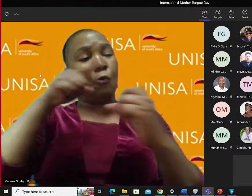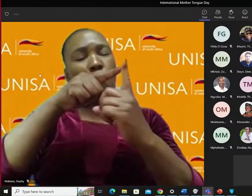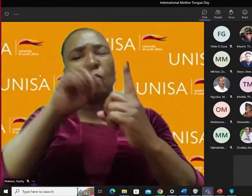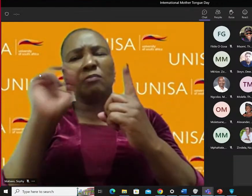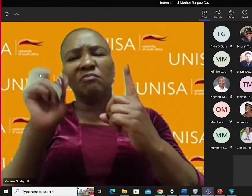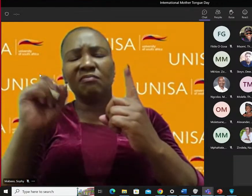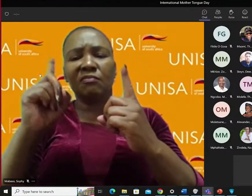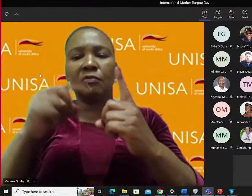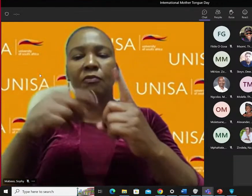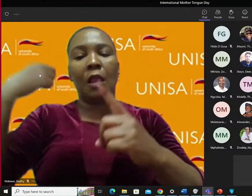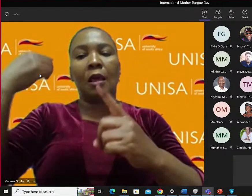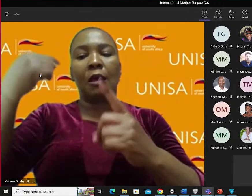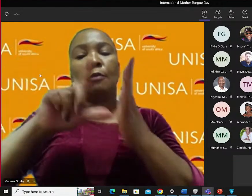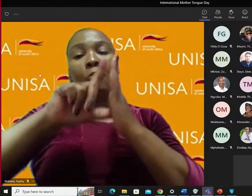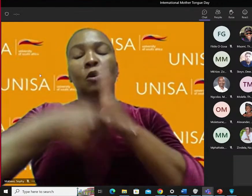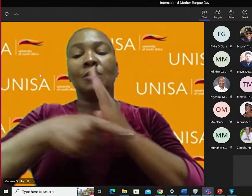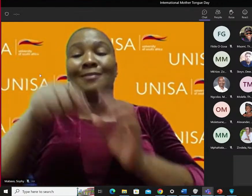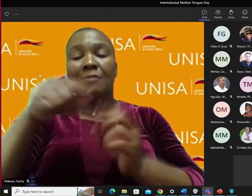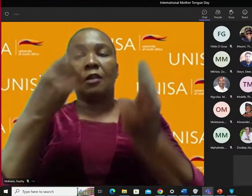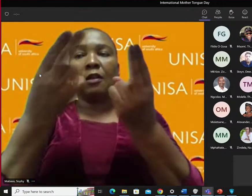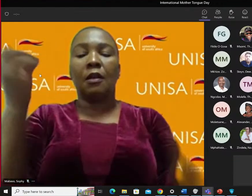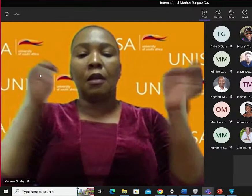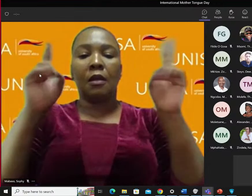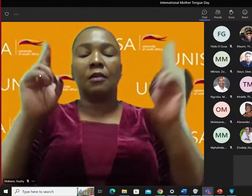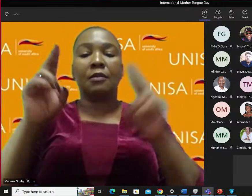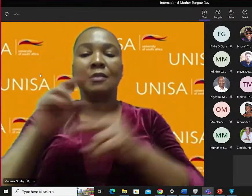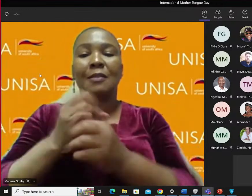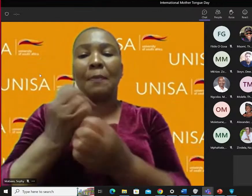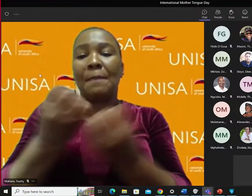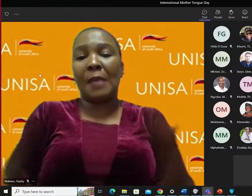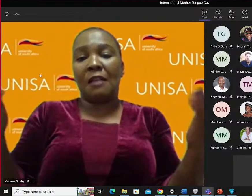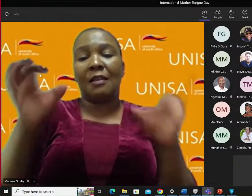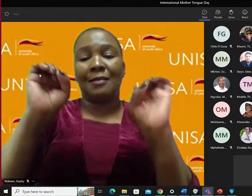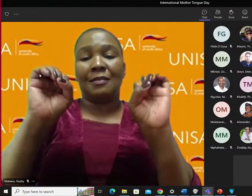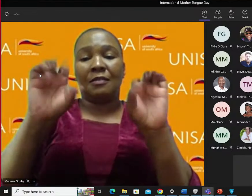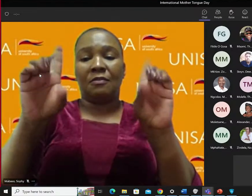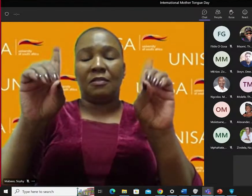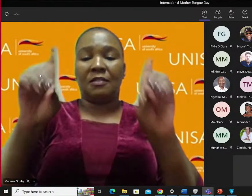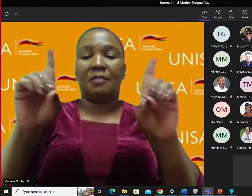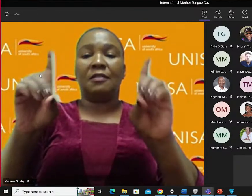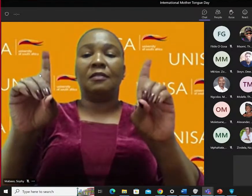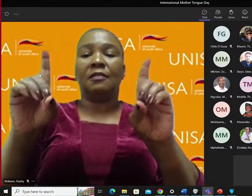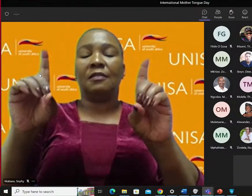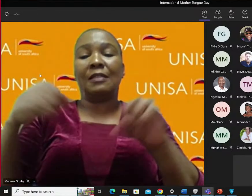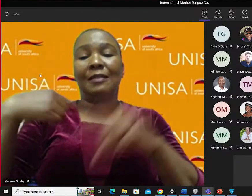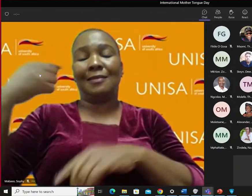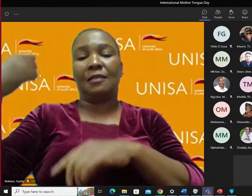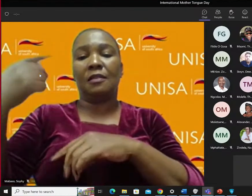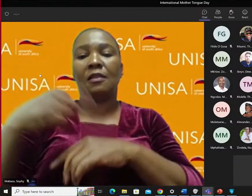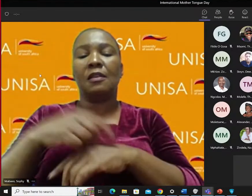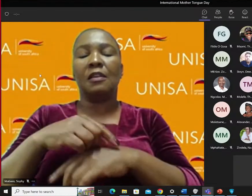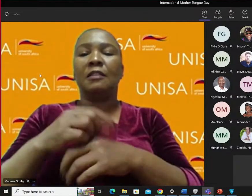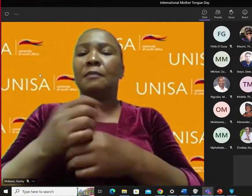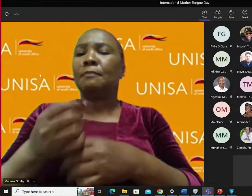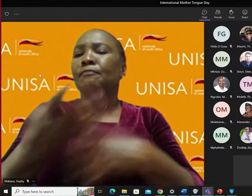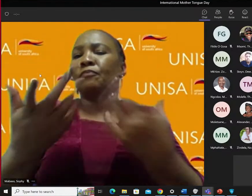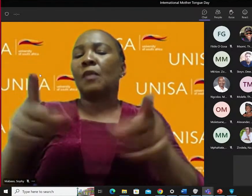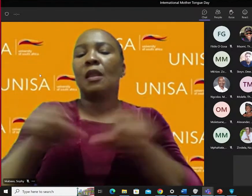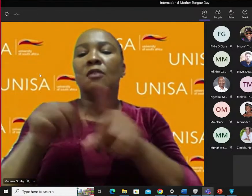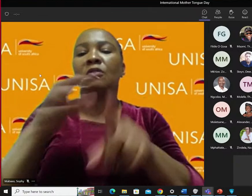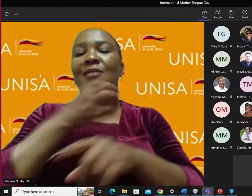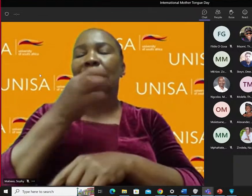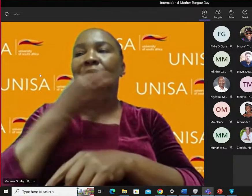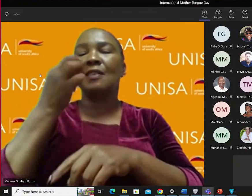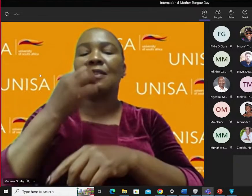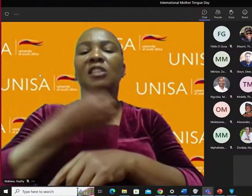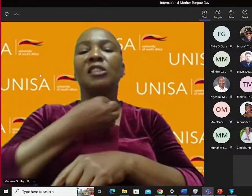language policy here at UNISA is multilingual education. As much as we say English is the